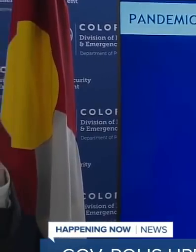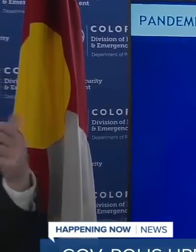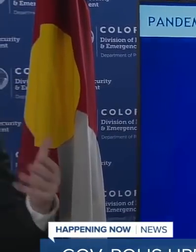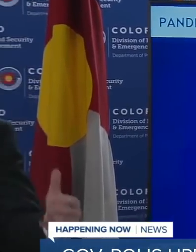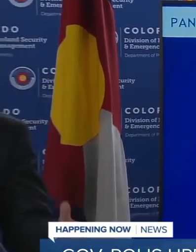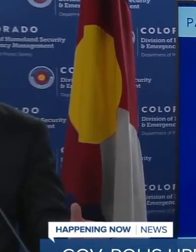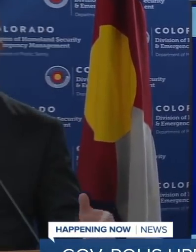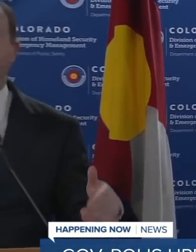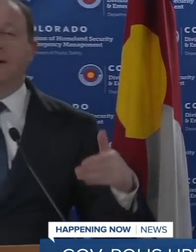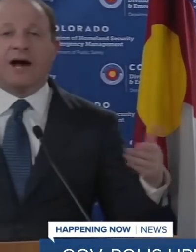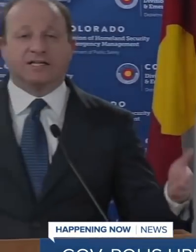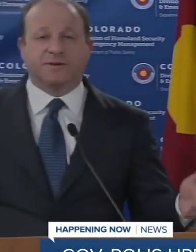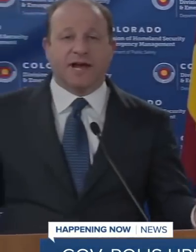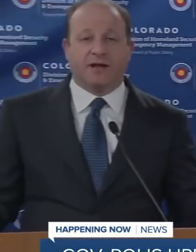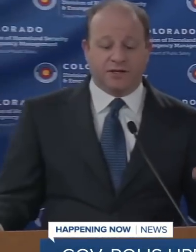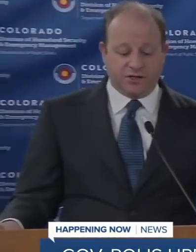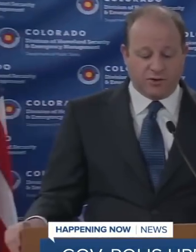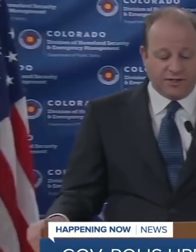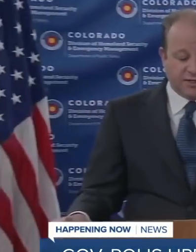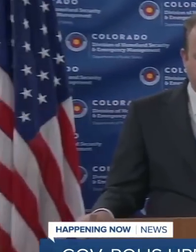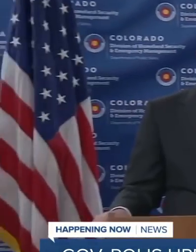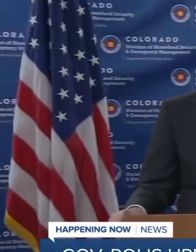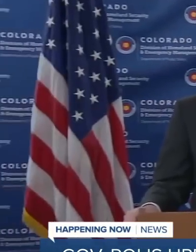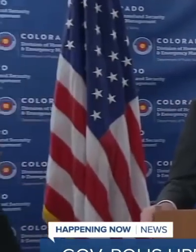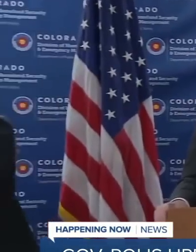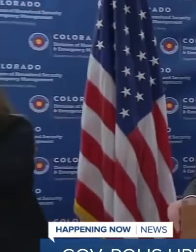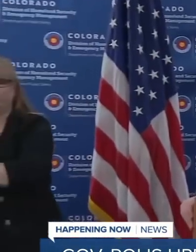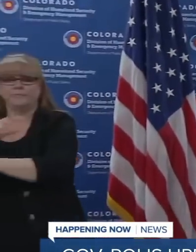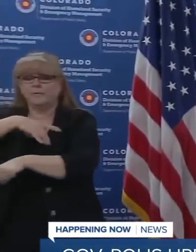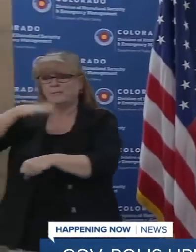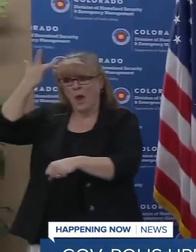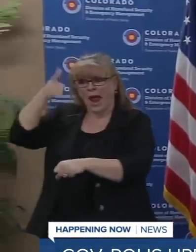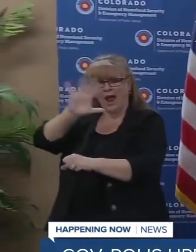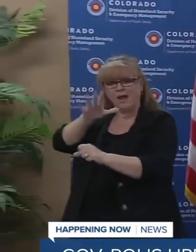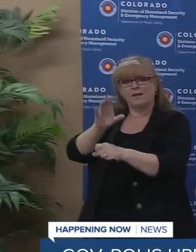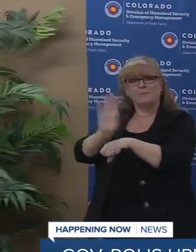industries that have been very hard hit, hospitality, tourism, et cetera.